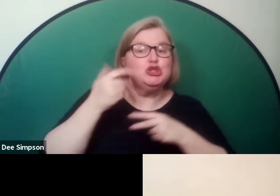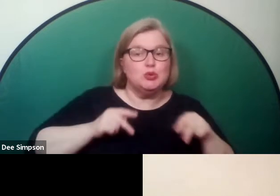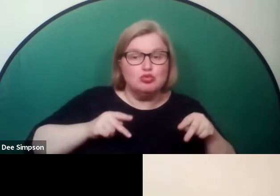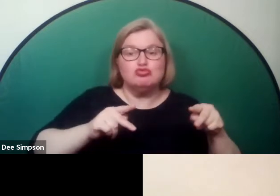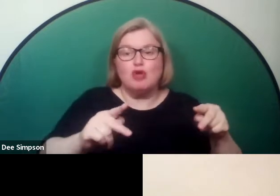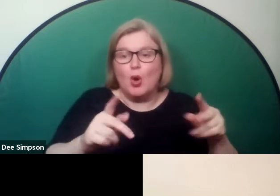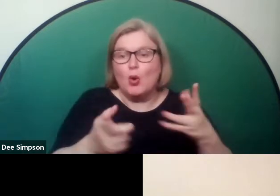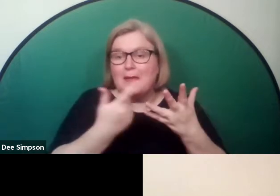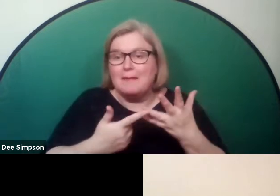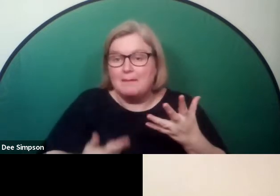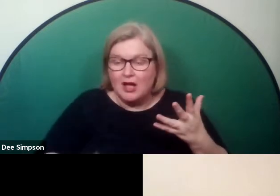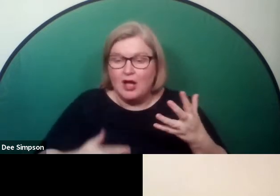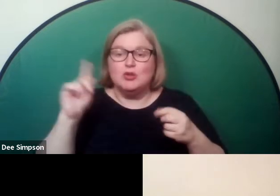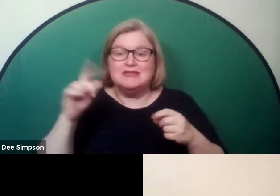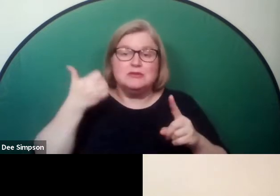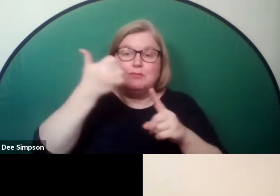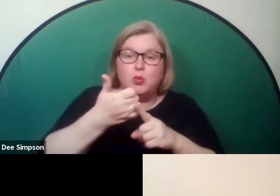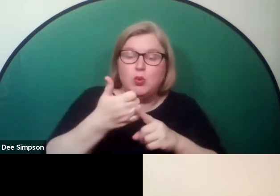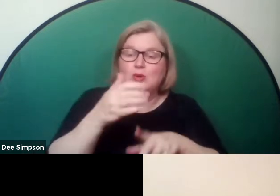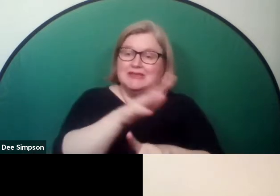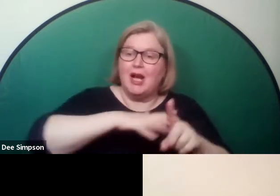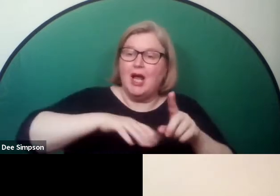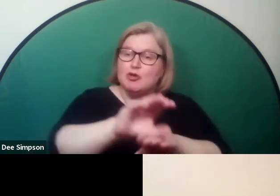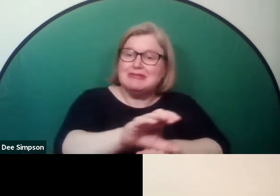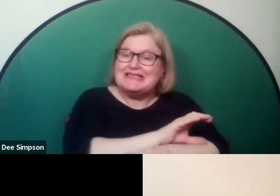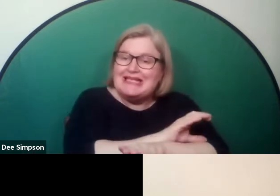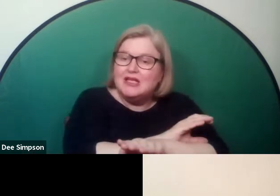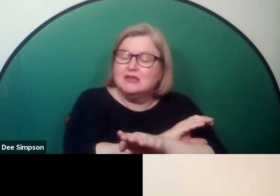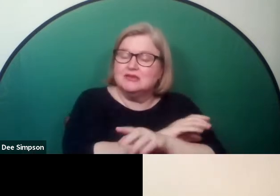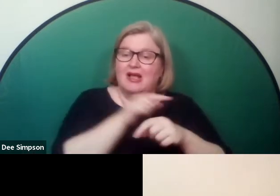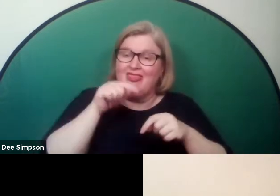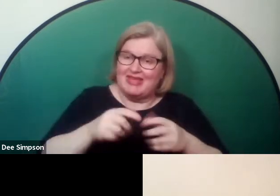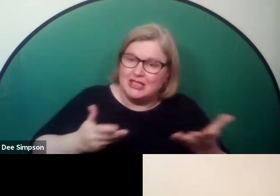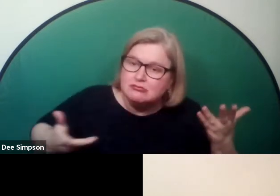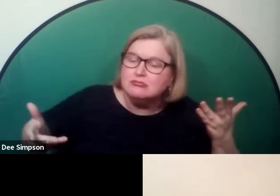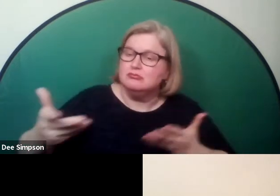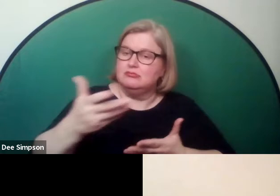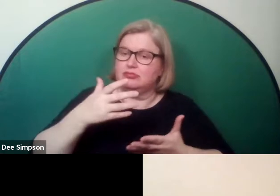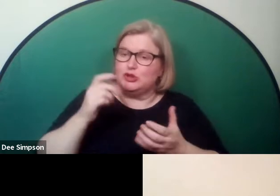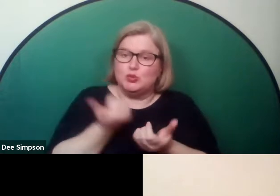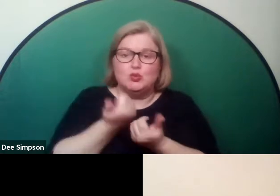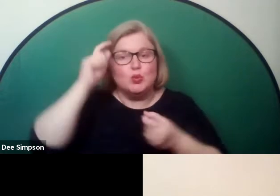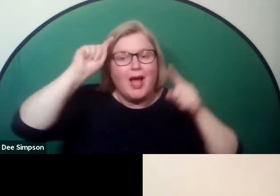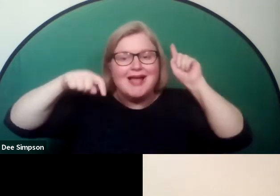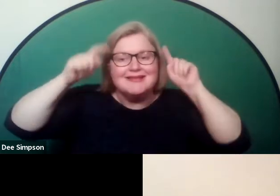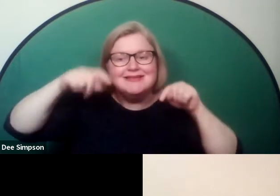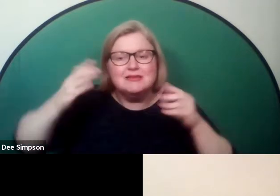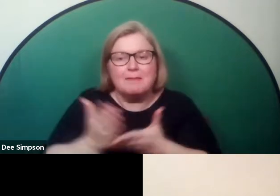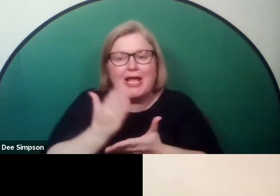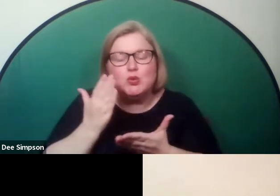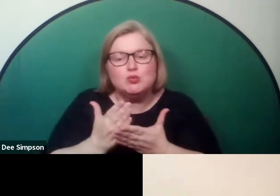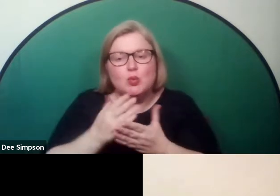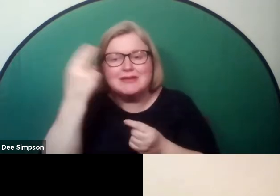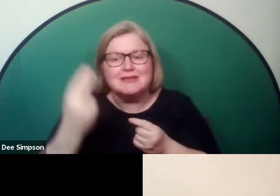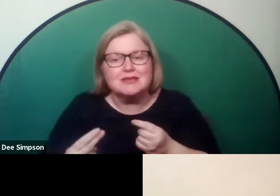support climate resilience. And we want to make sure that these discussions, these new ideas, these designs